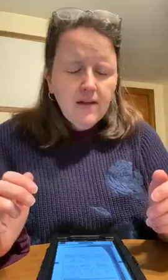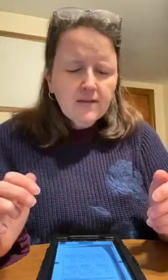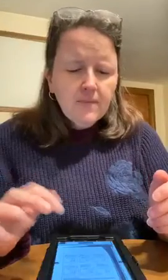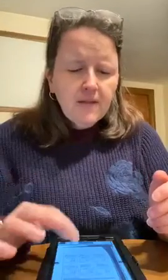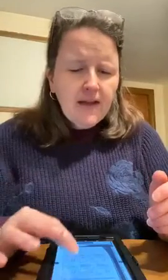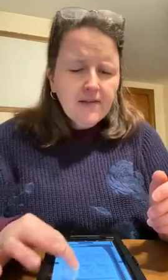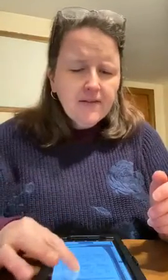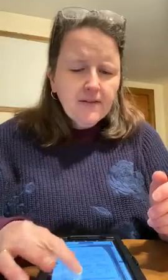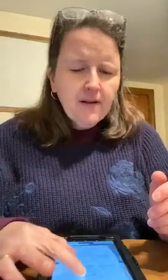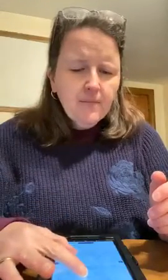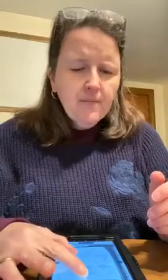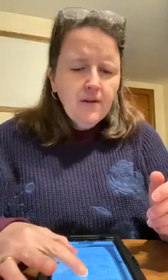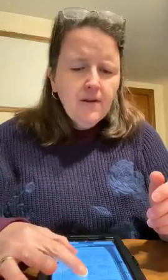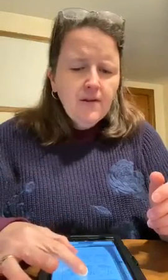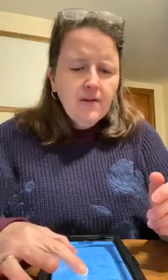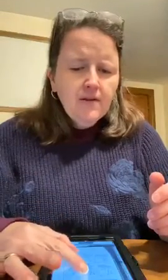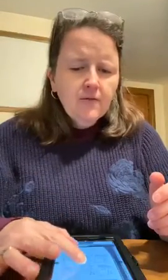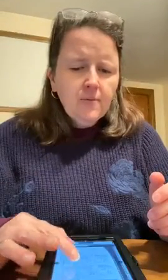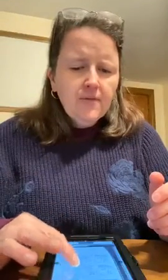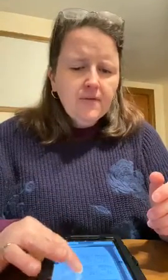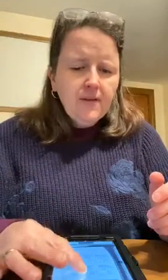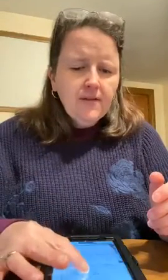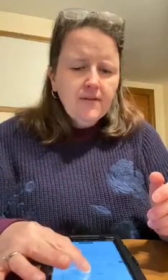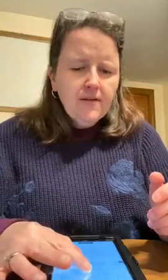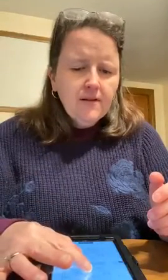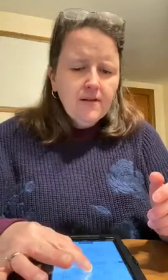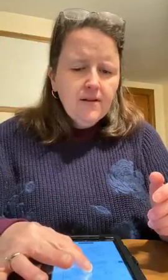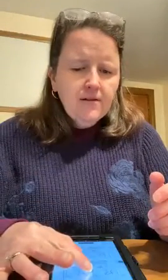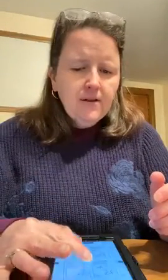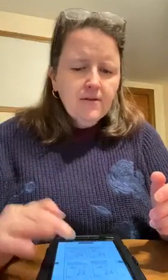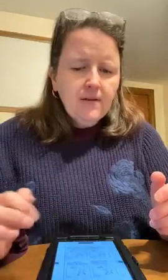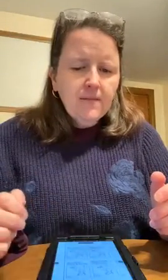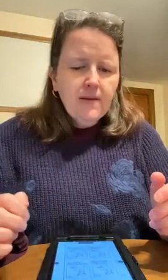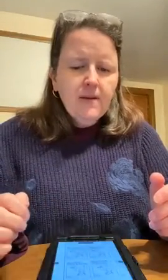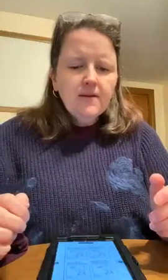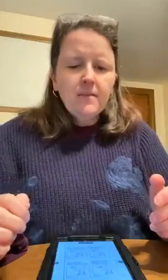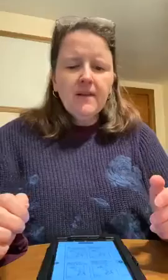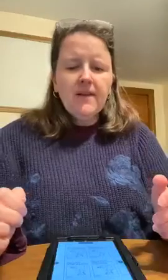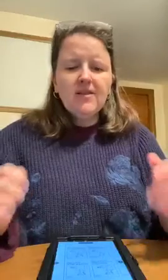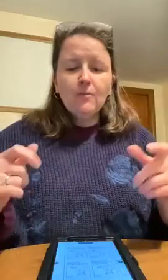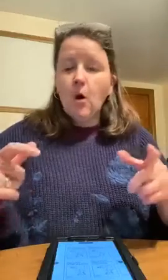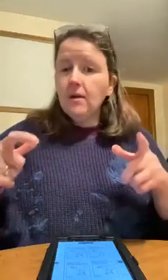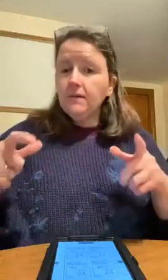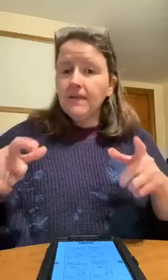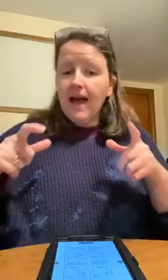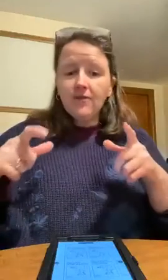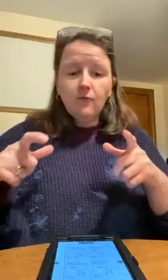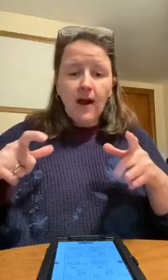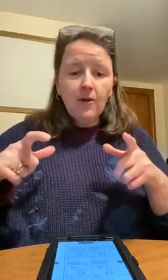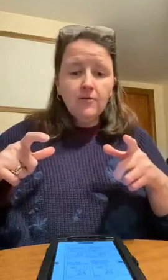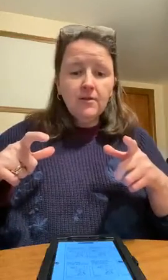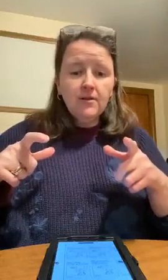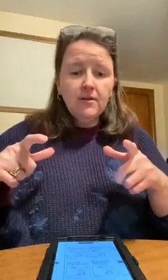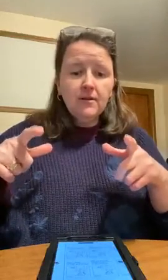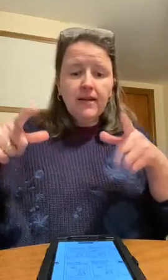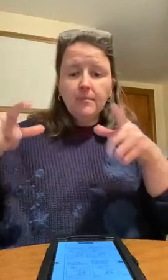something that's, whoops, it's not really doing, okay. Something that's small, flat, and round, like a